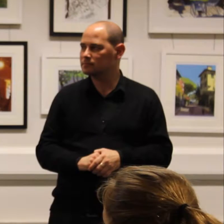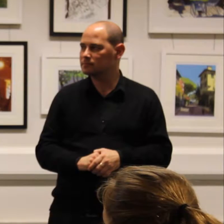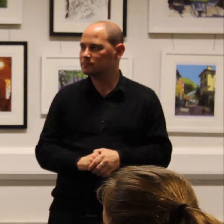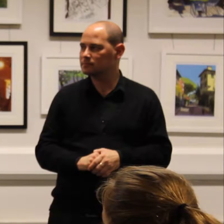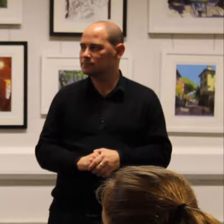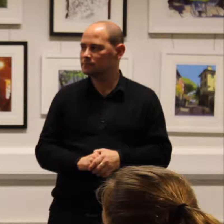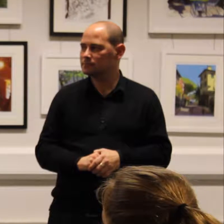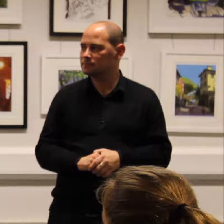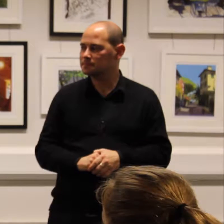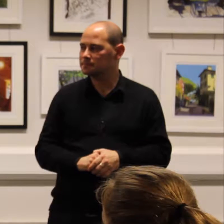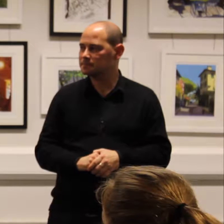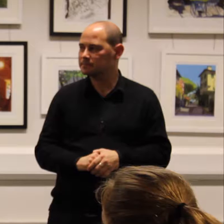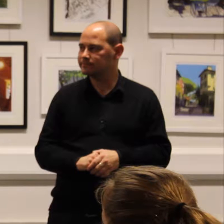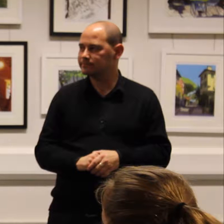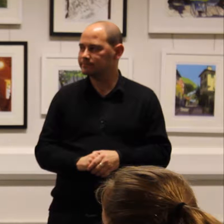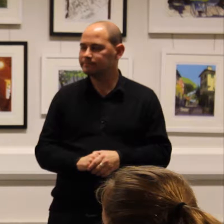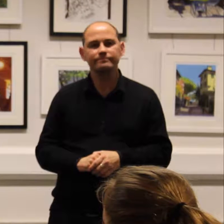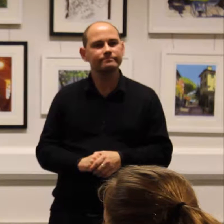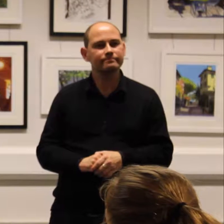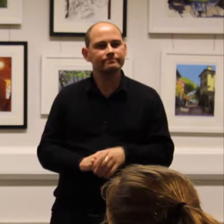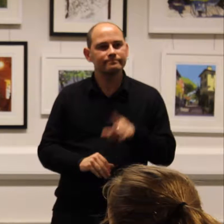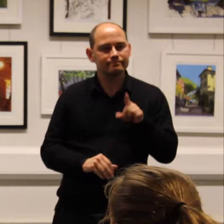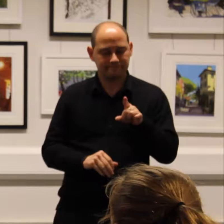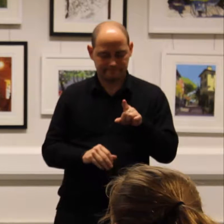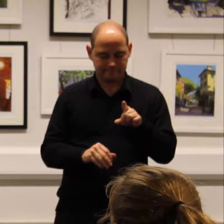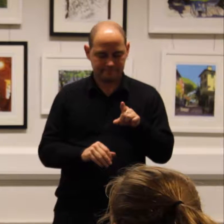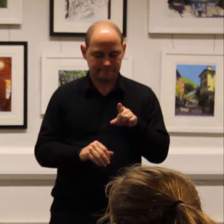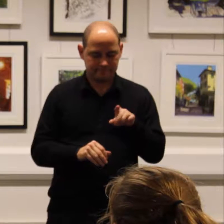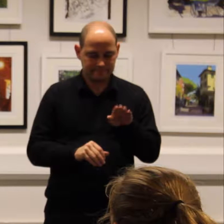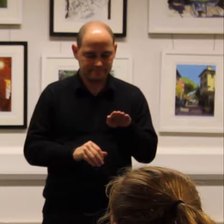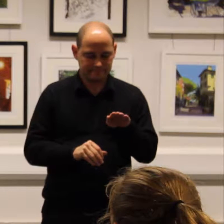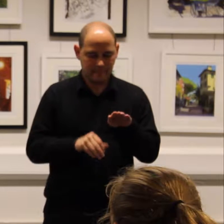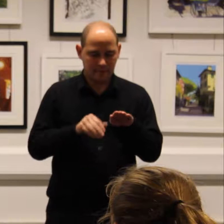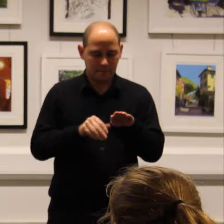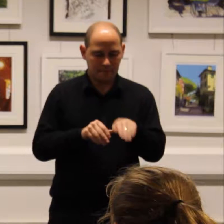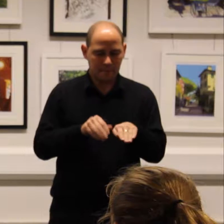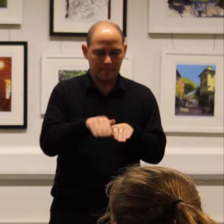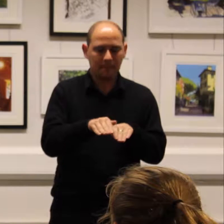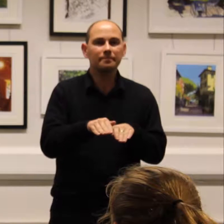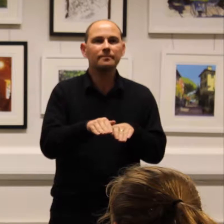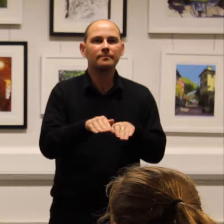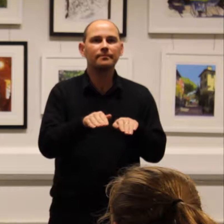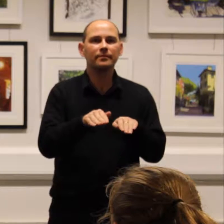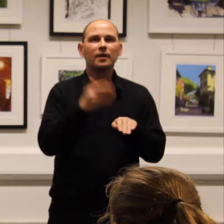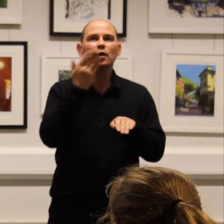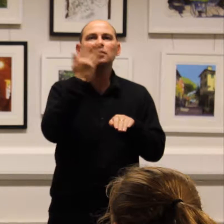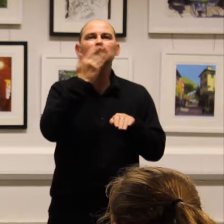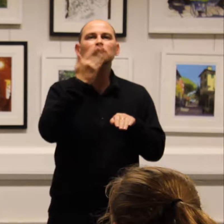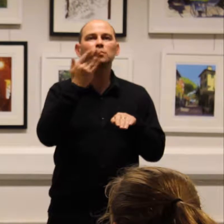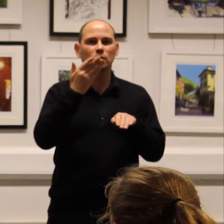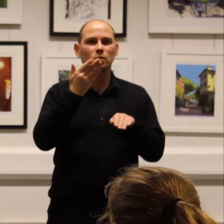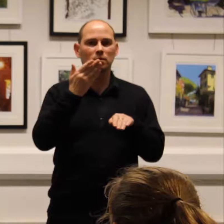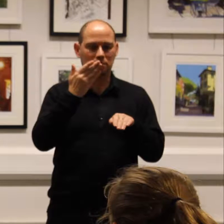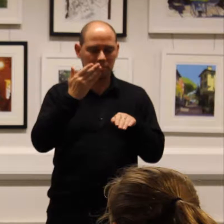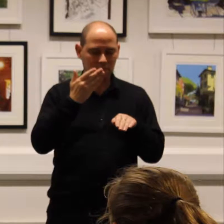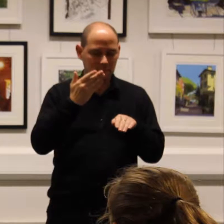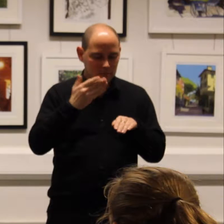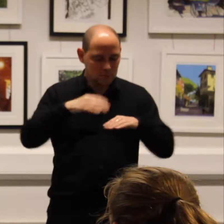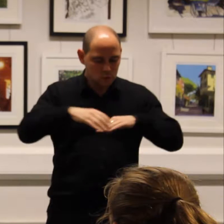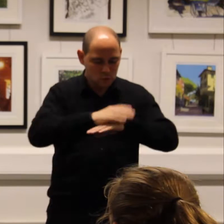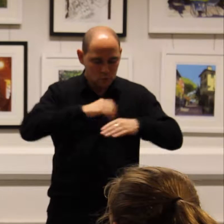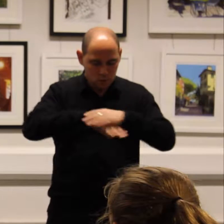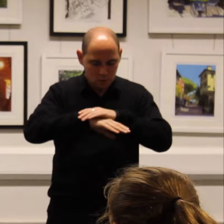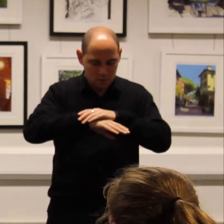Pit-pat. His school shoes make the sound of pit-pat, and the strap of his bag makes his